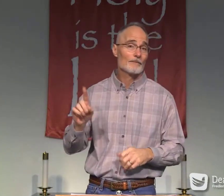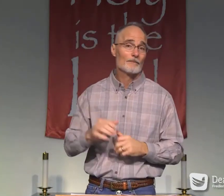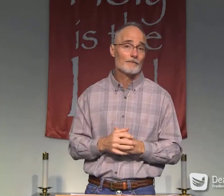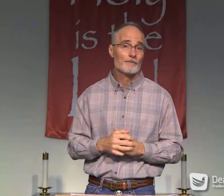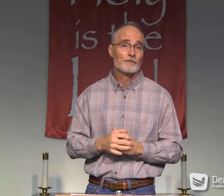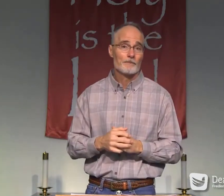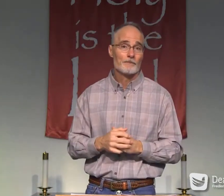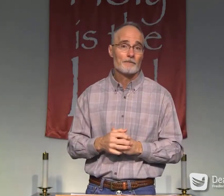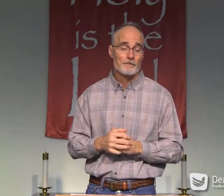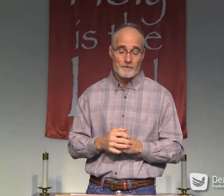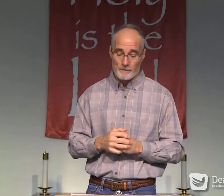Where is your heart?